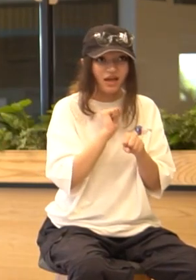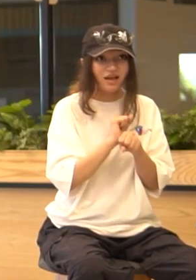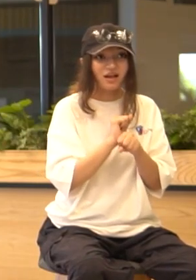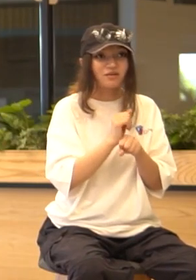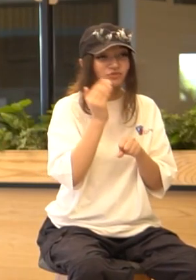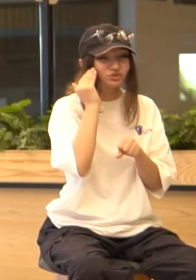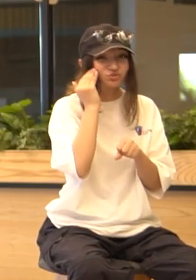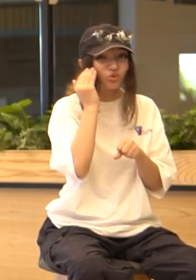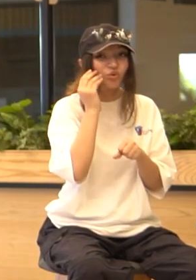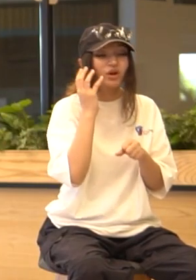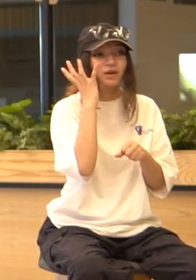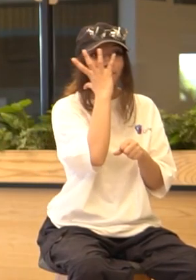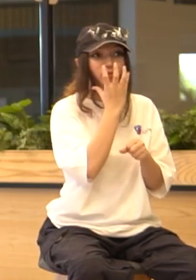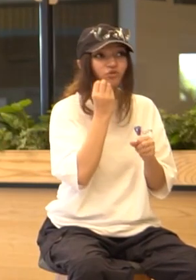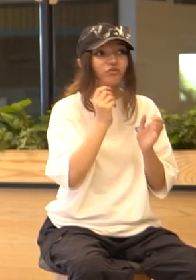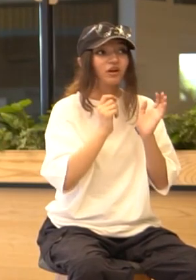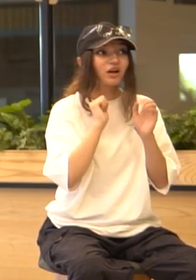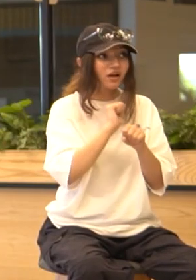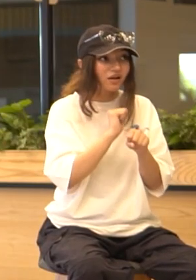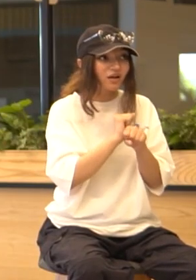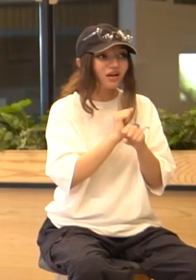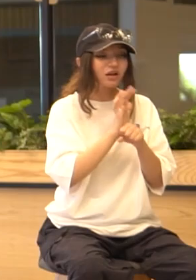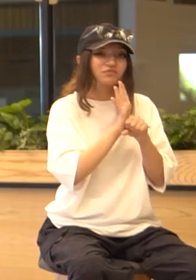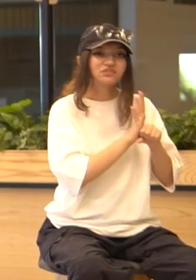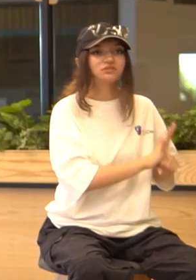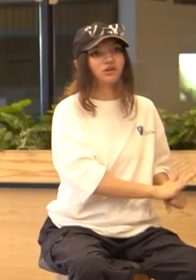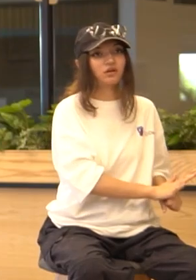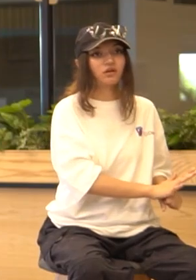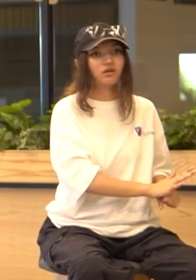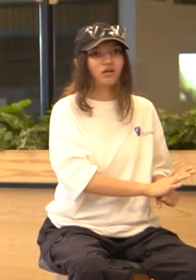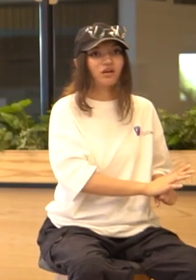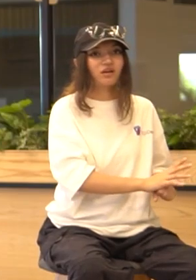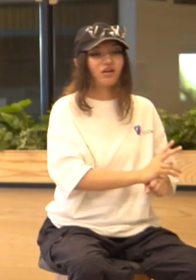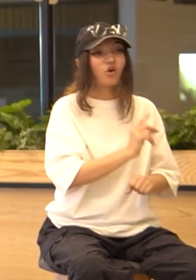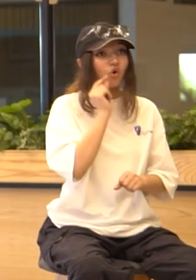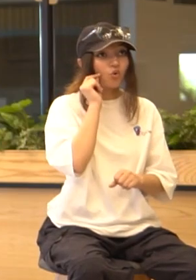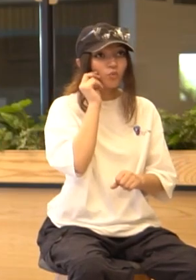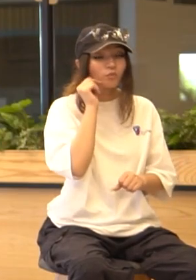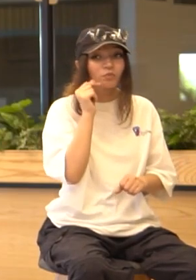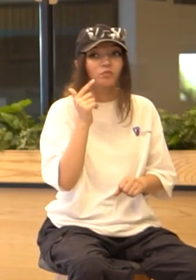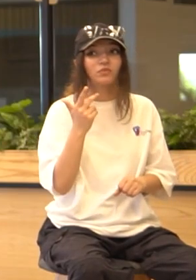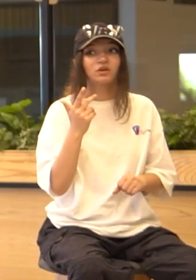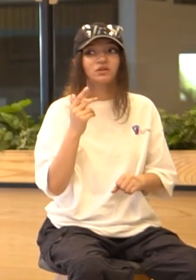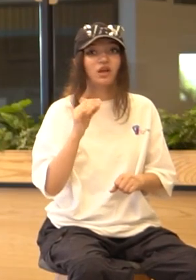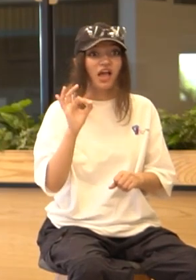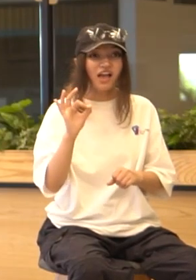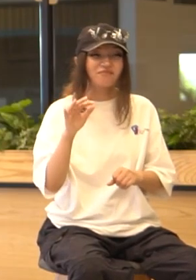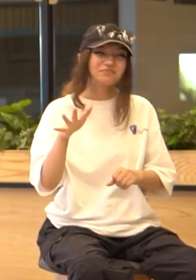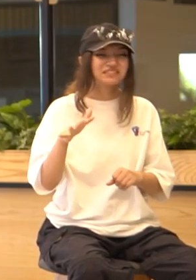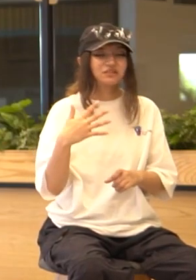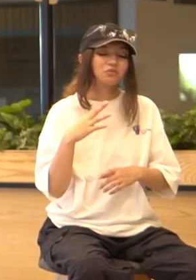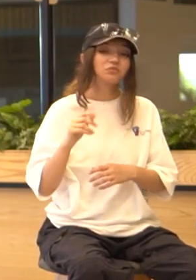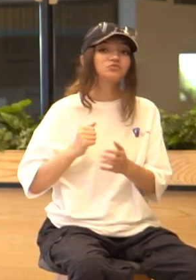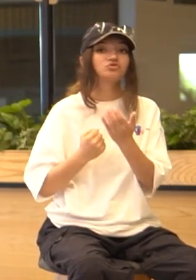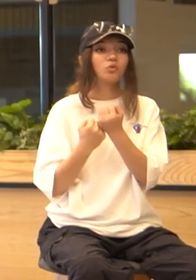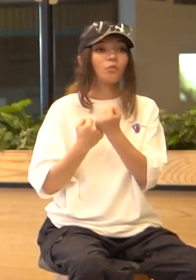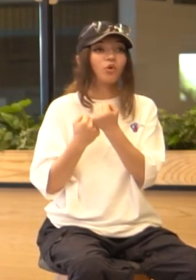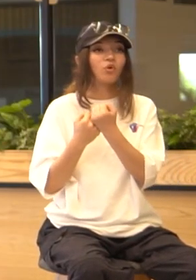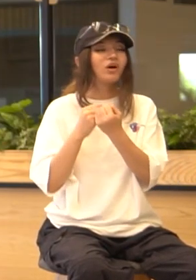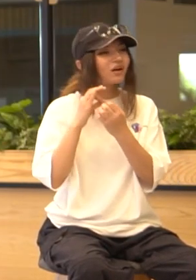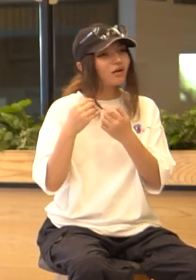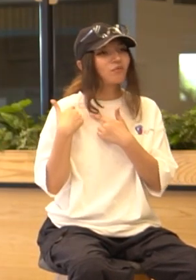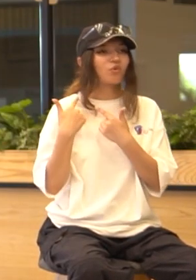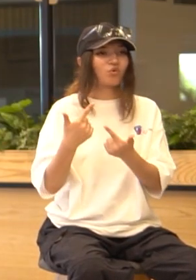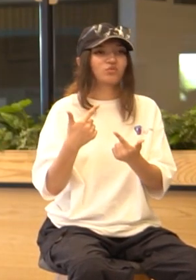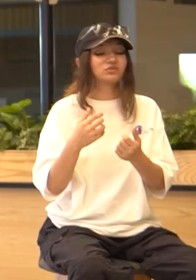you wouldn't be familiar with the fact that, you know, there's always like tight timelines, the expectations are very high, and obviously like data work is not